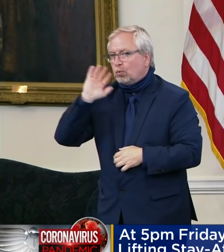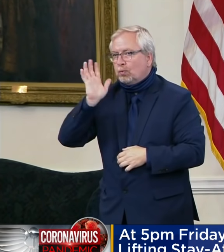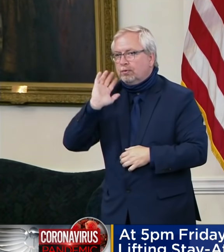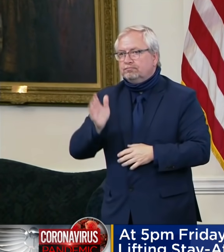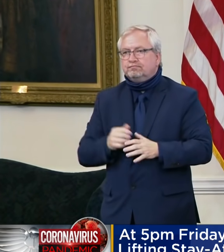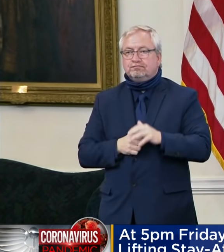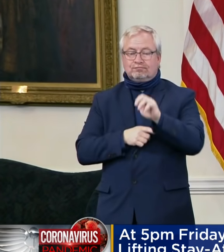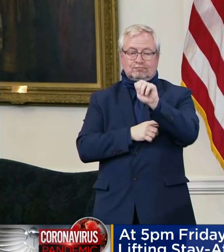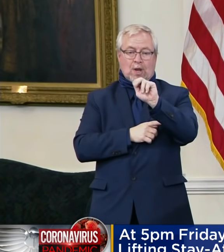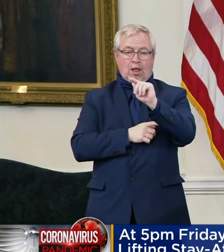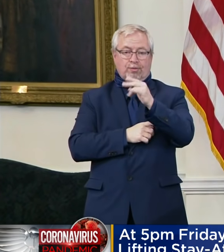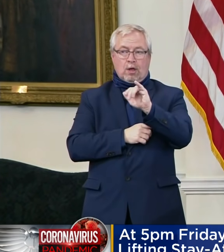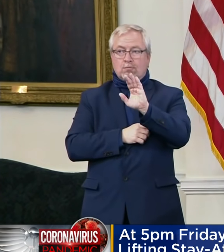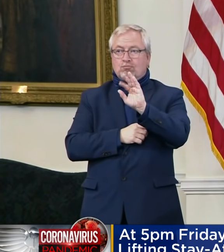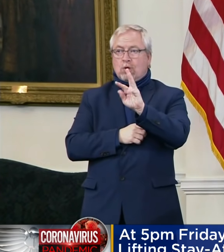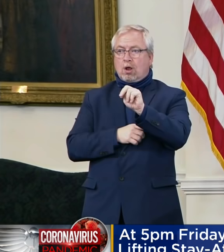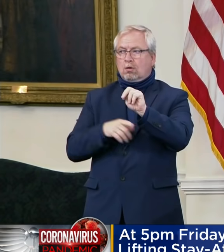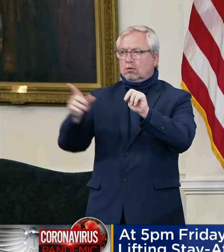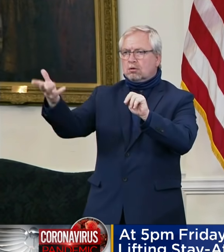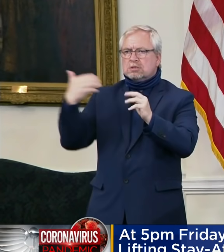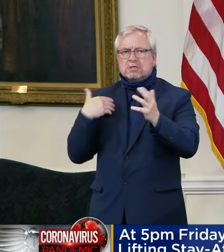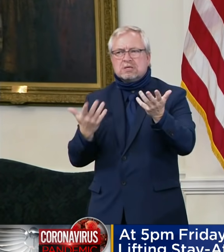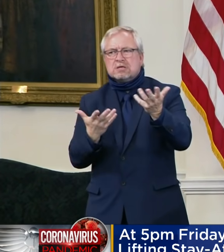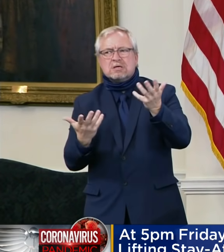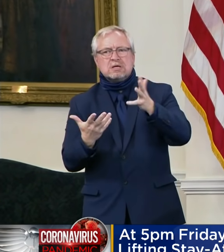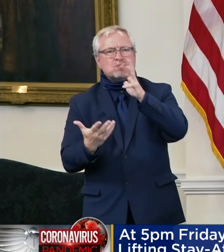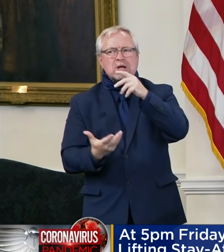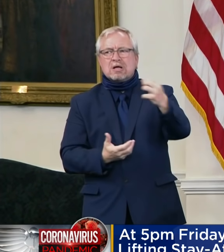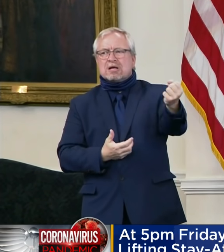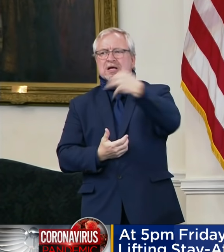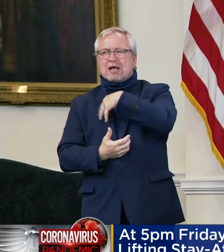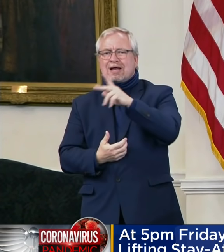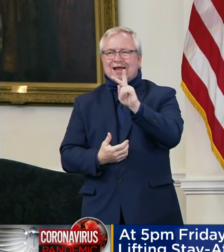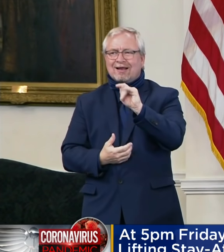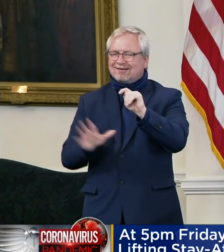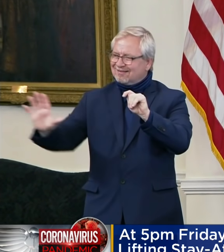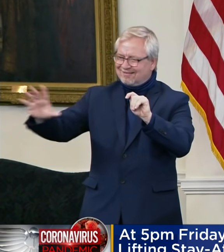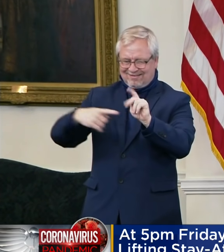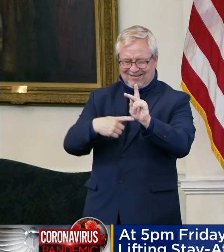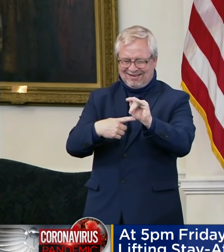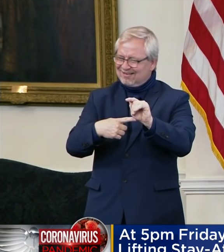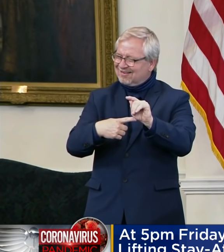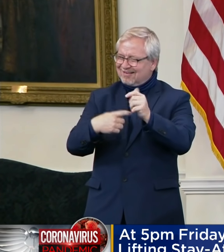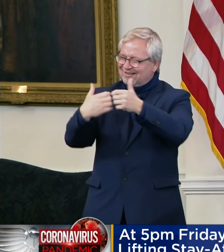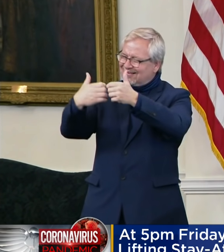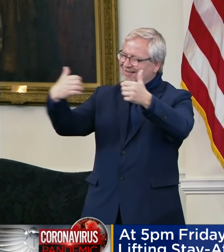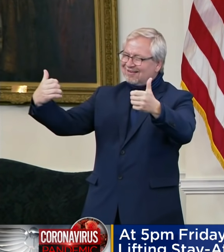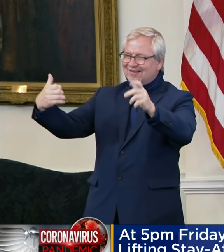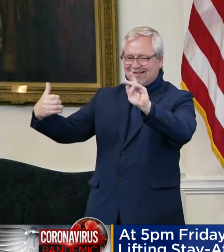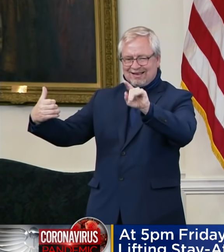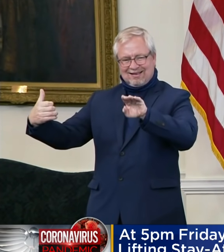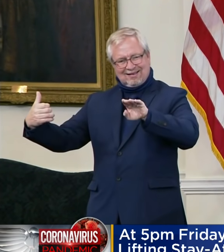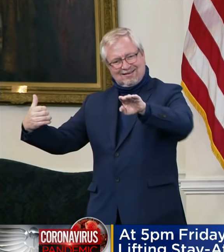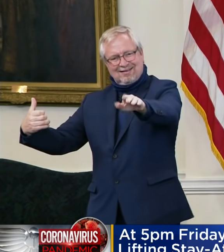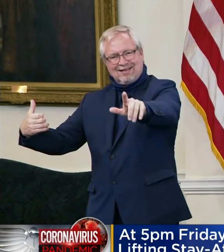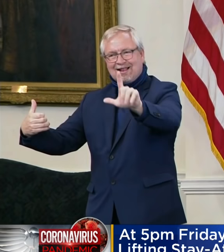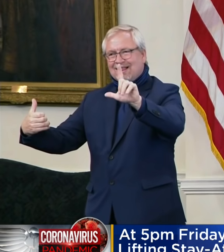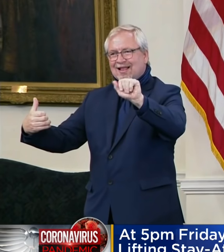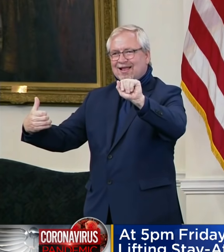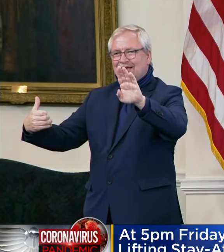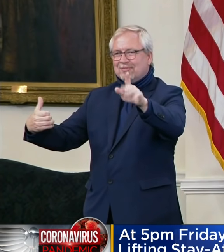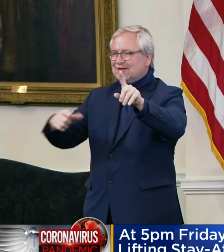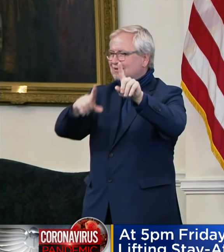about why haven't we sent these test kits that actually go to labs out to the counties. That's never going to happen. It was never part of the